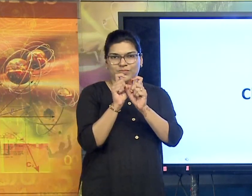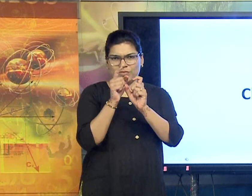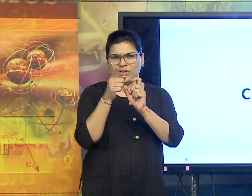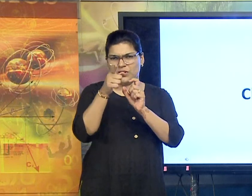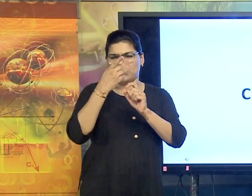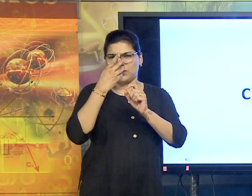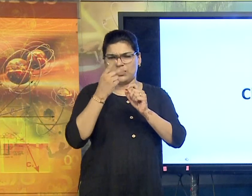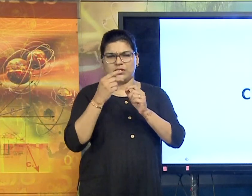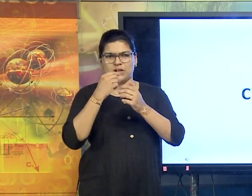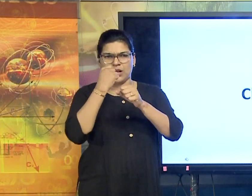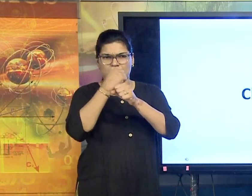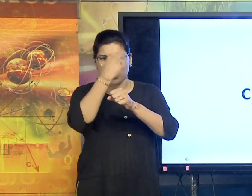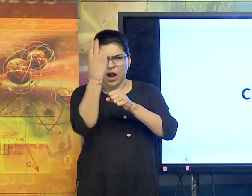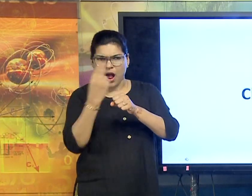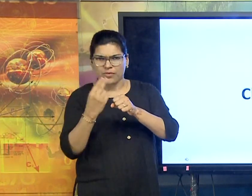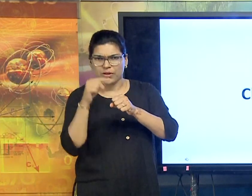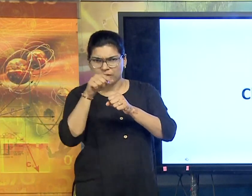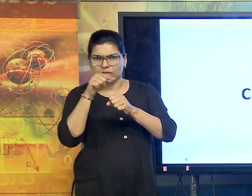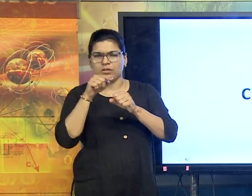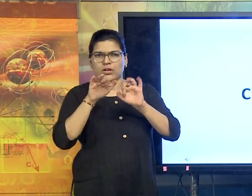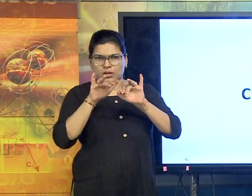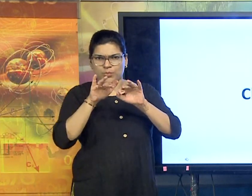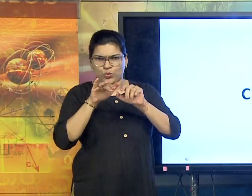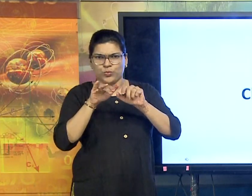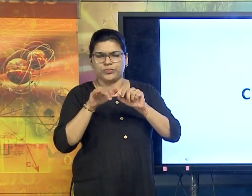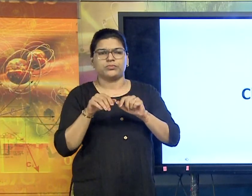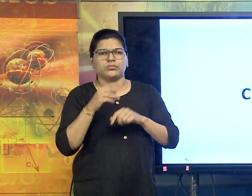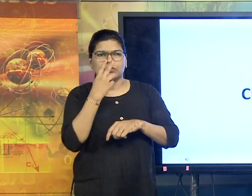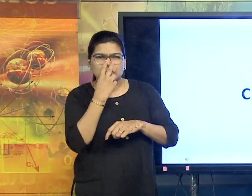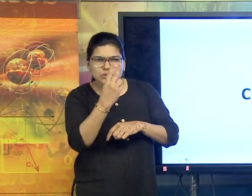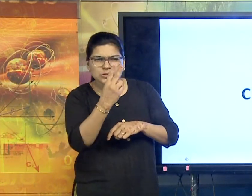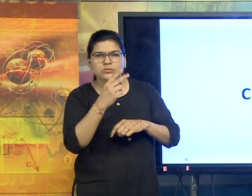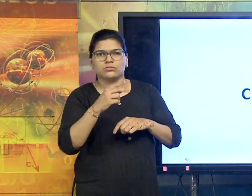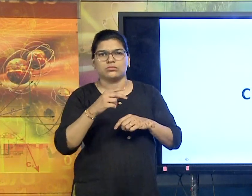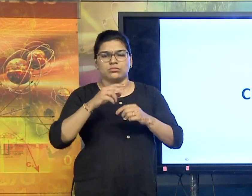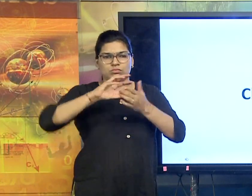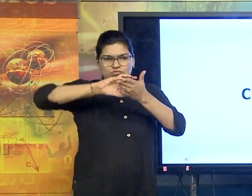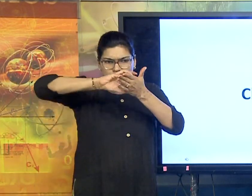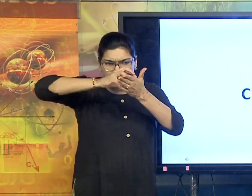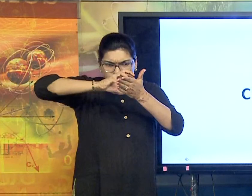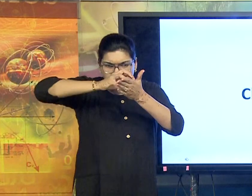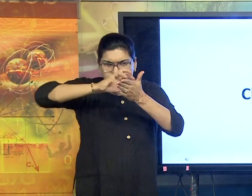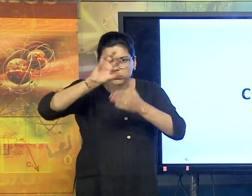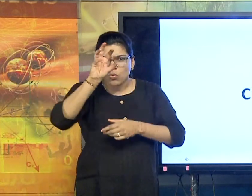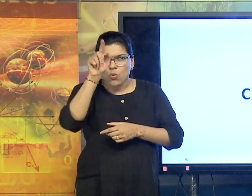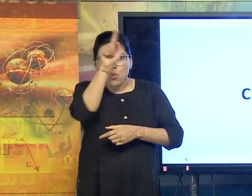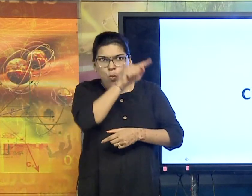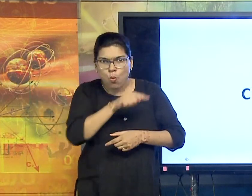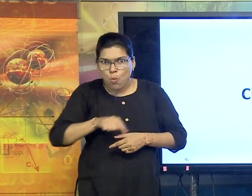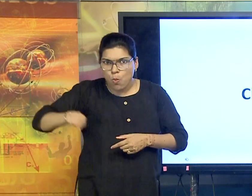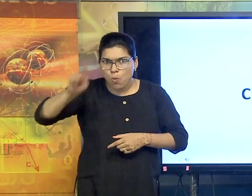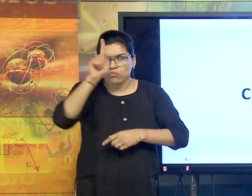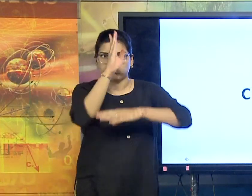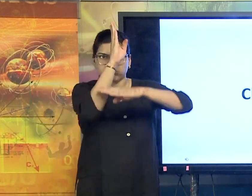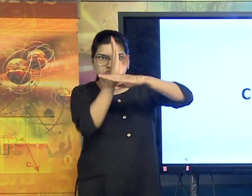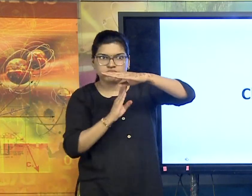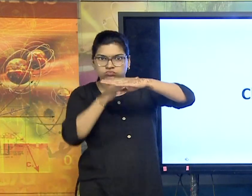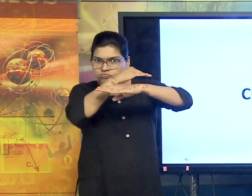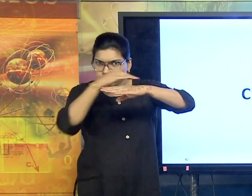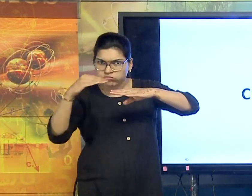This word is charts. You must have seen in graphs there is